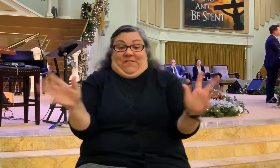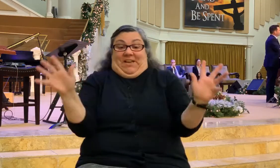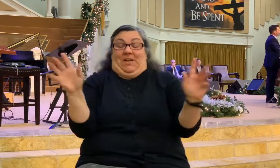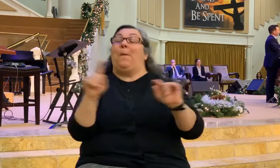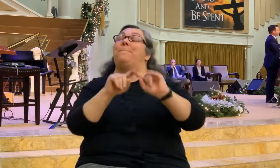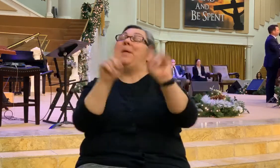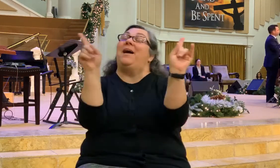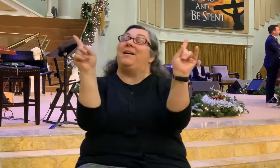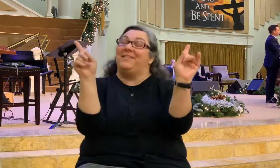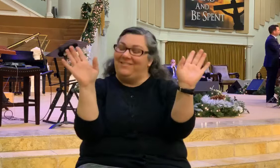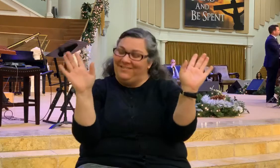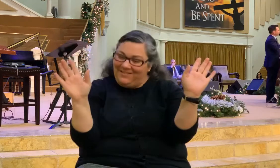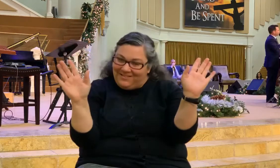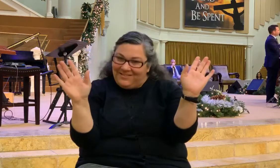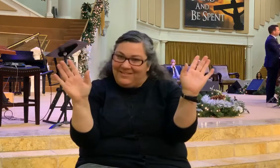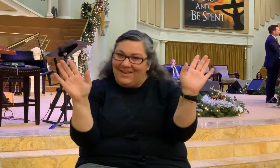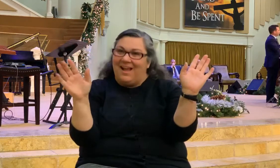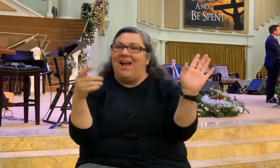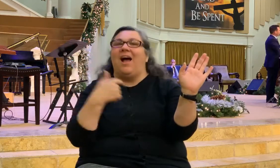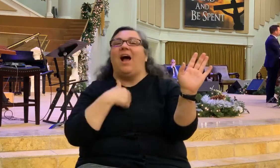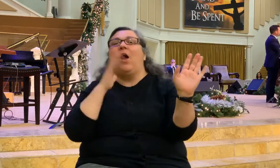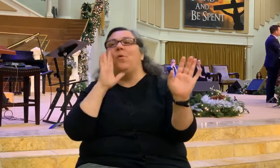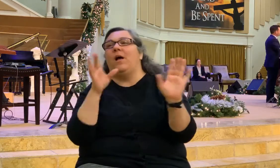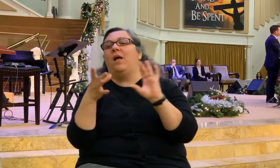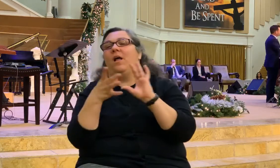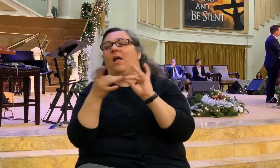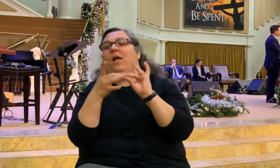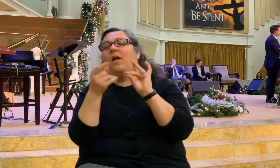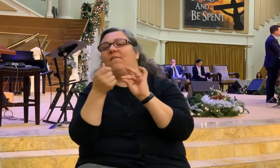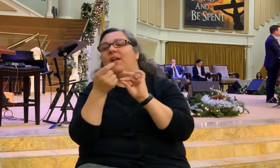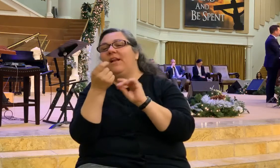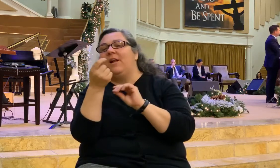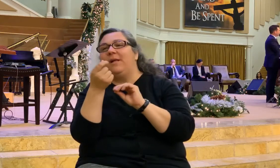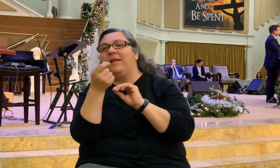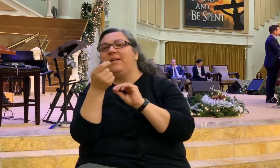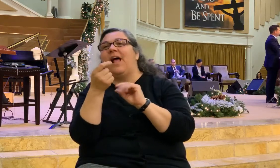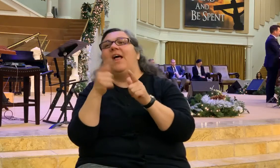but I'll speak for just a few moments and then we'll be dismissed.